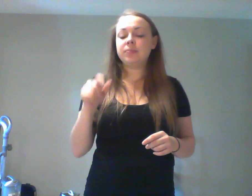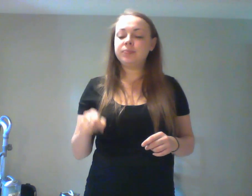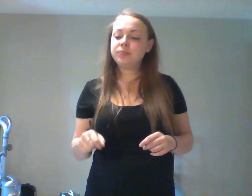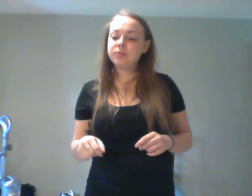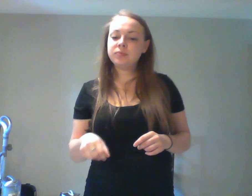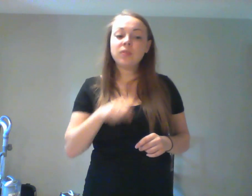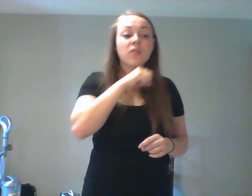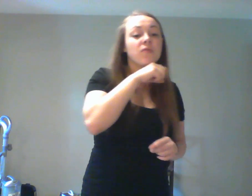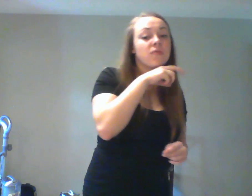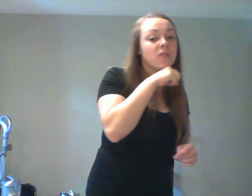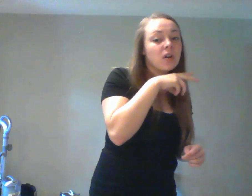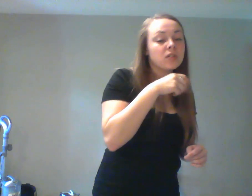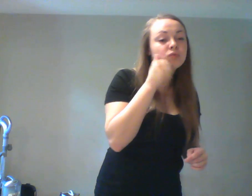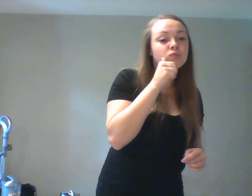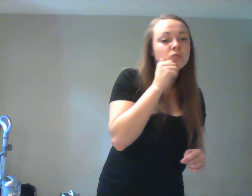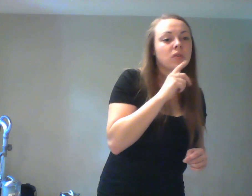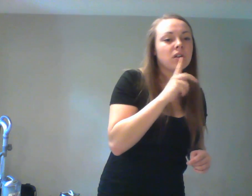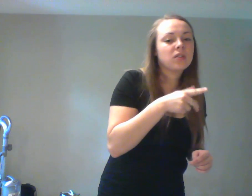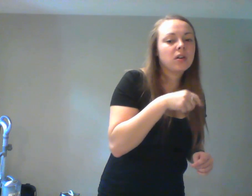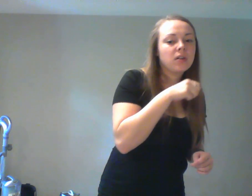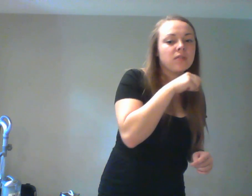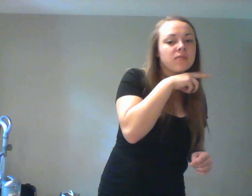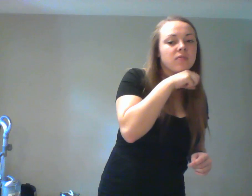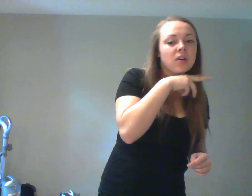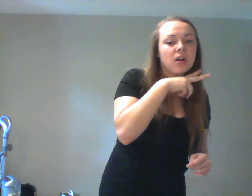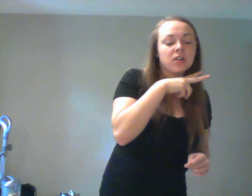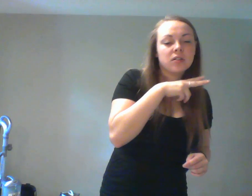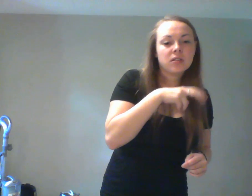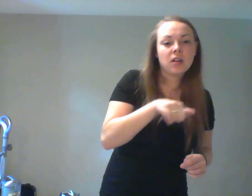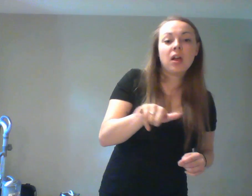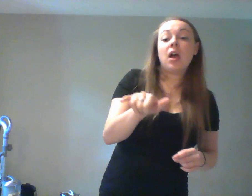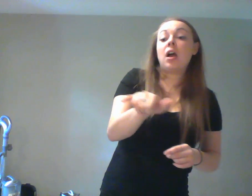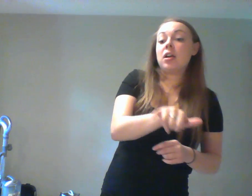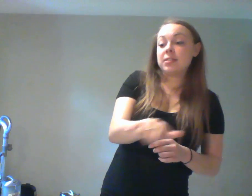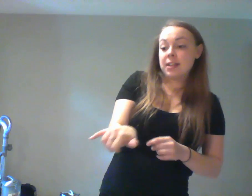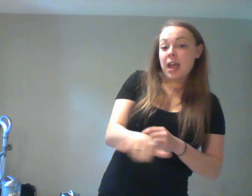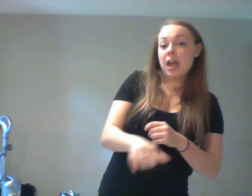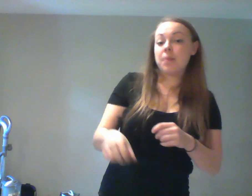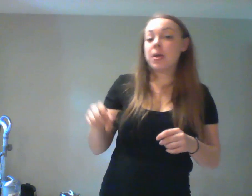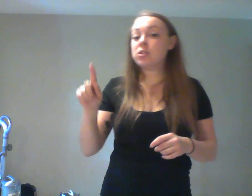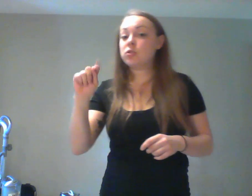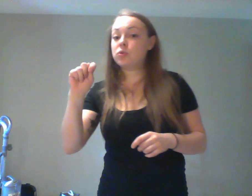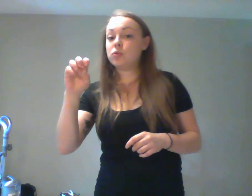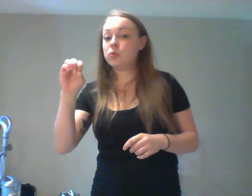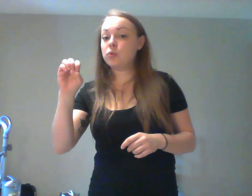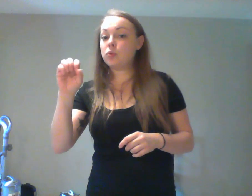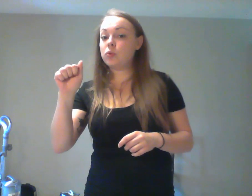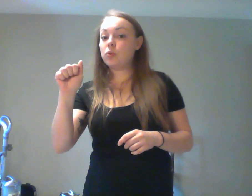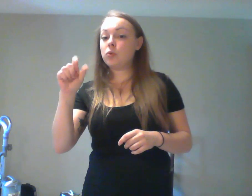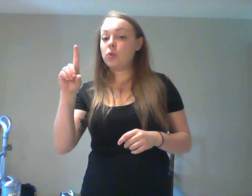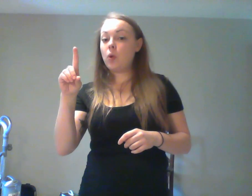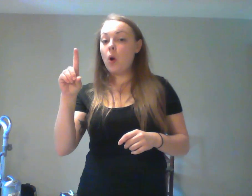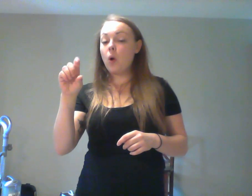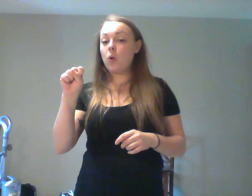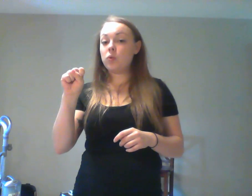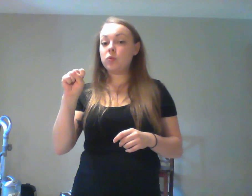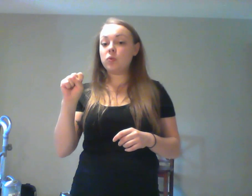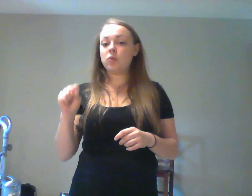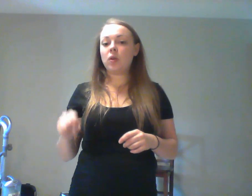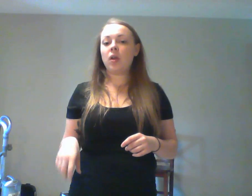and toads actually have more in common than they have differences. You found some things they had in common. Very good, very good.